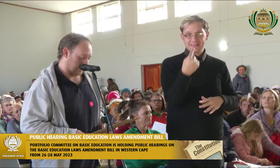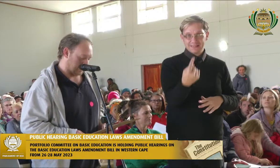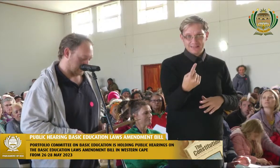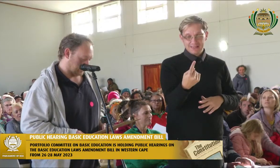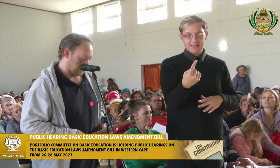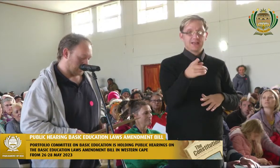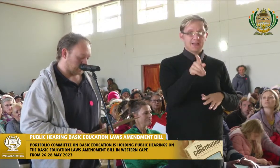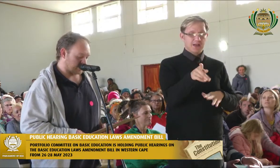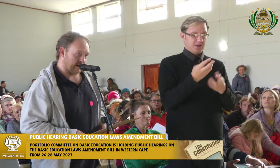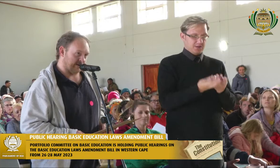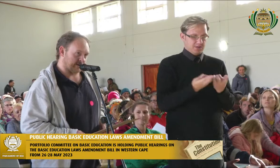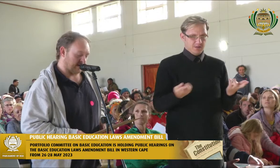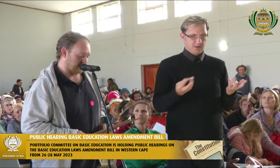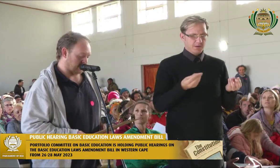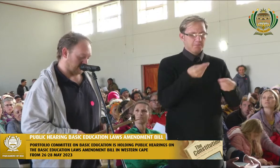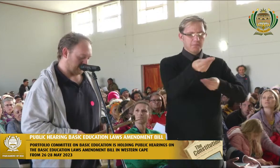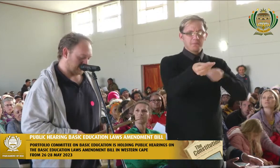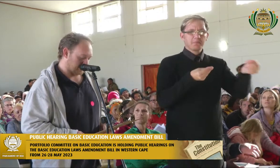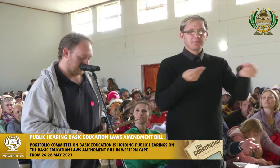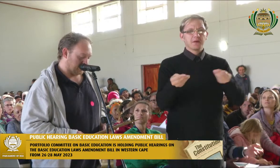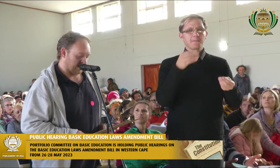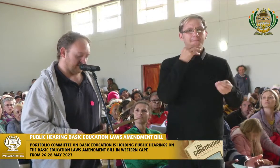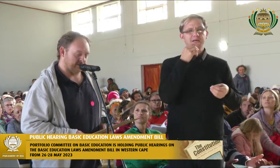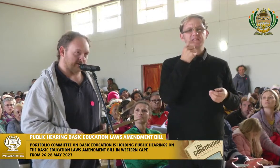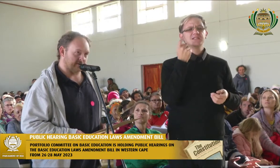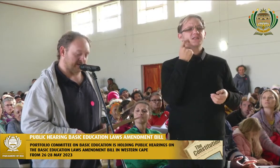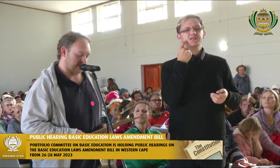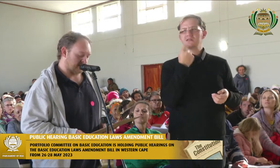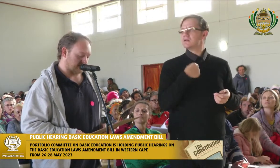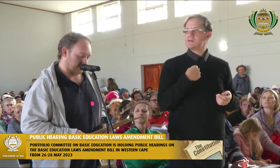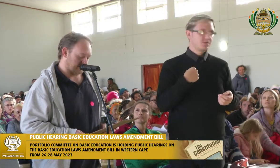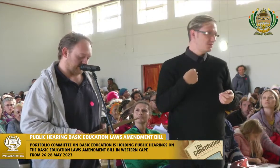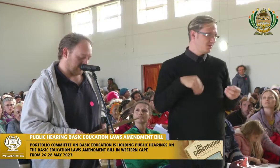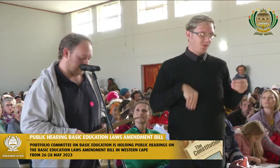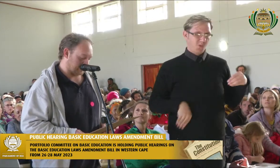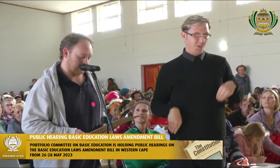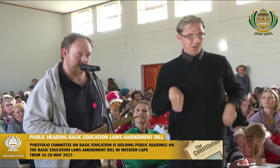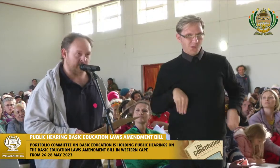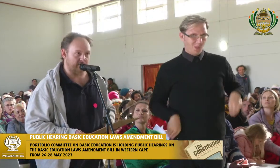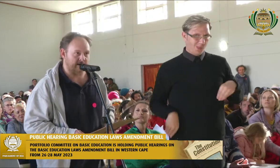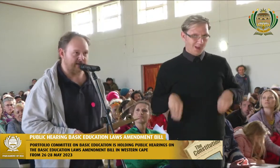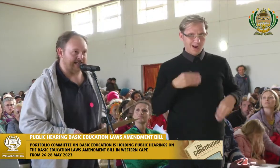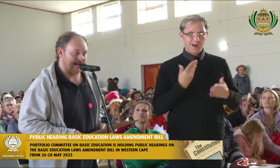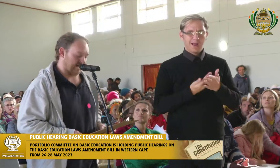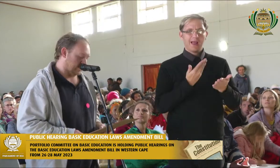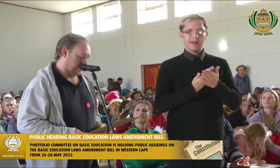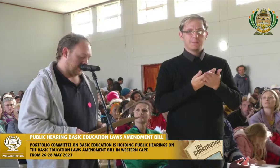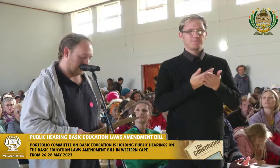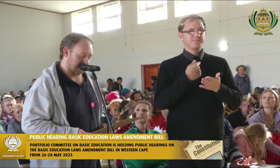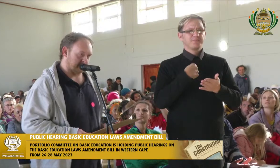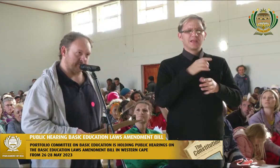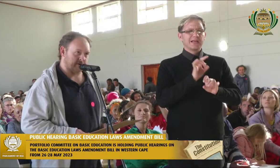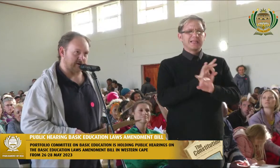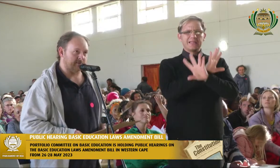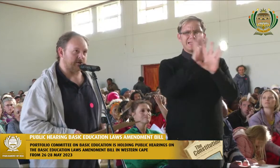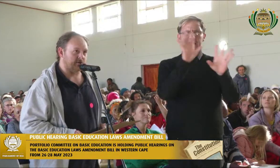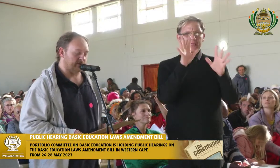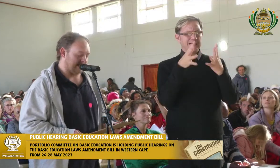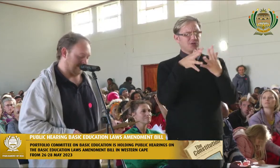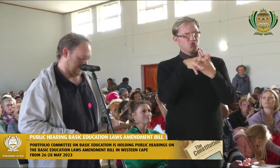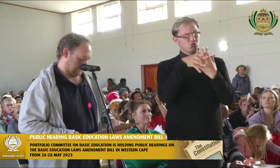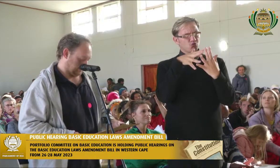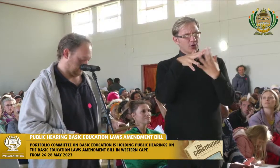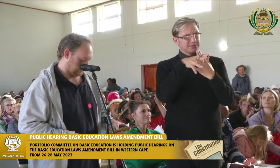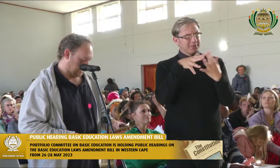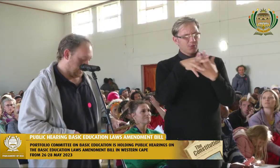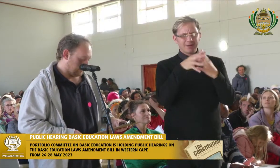school supplies, which paves the way for corruption and further diminishes the transparency that we so gravely lack in government procurement